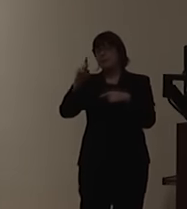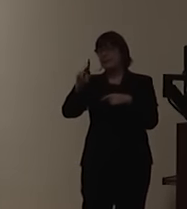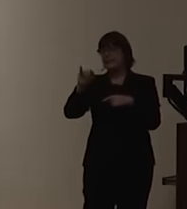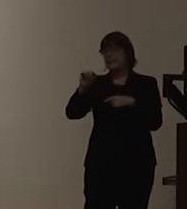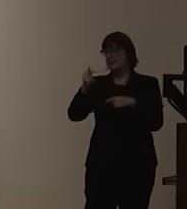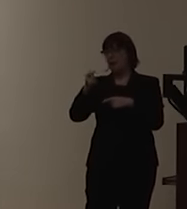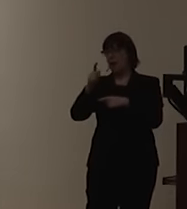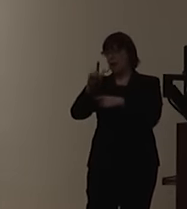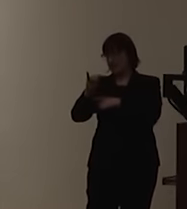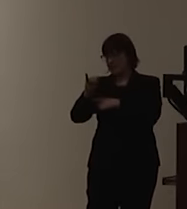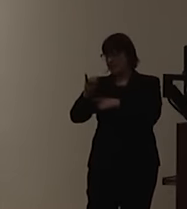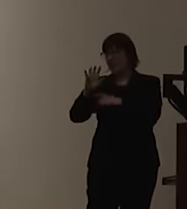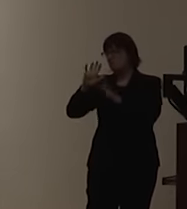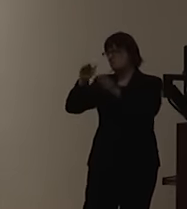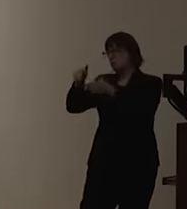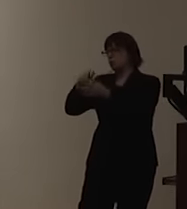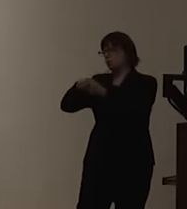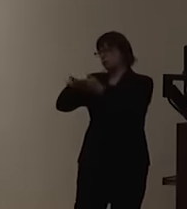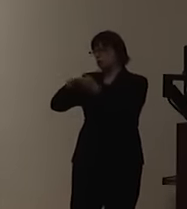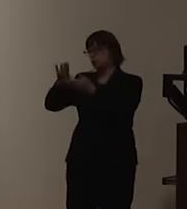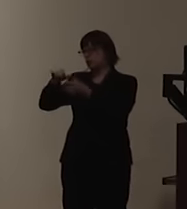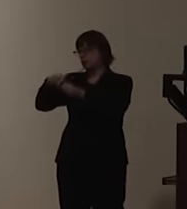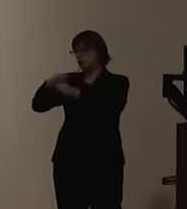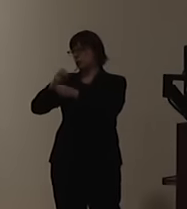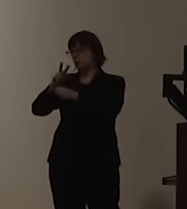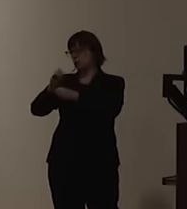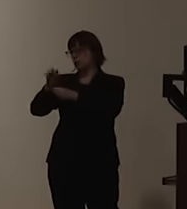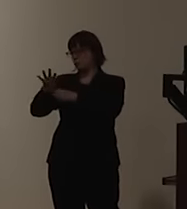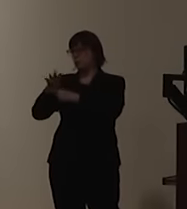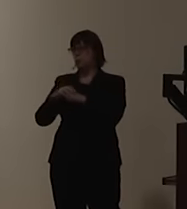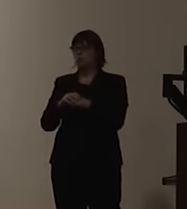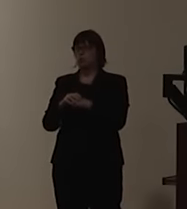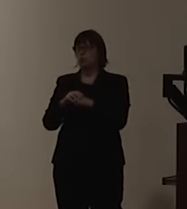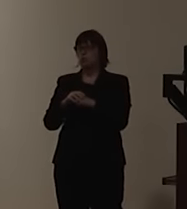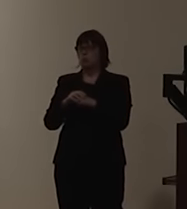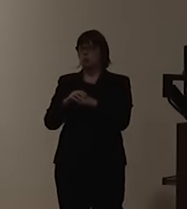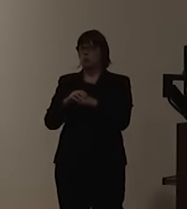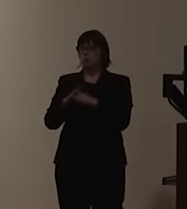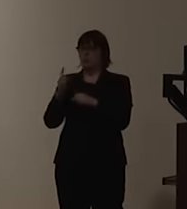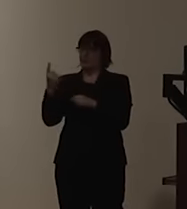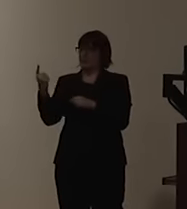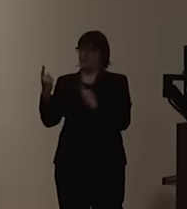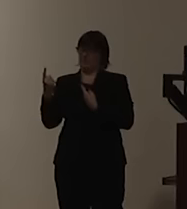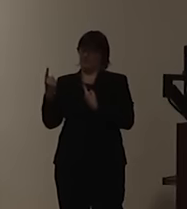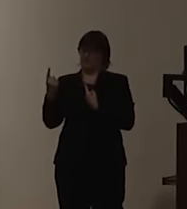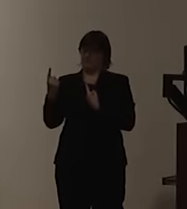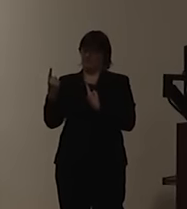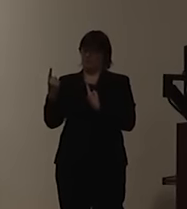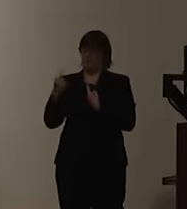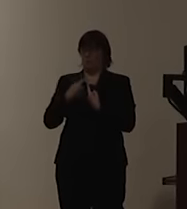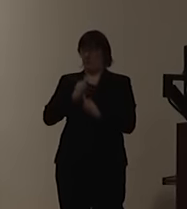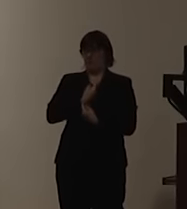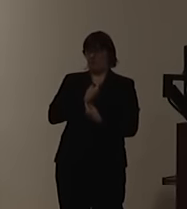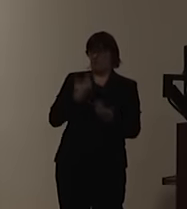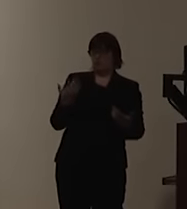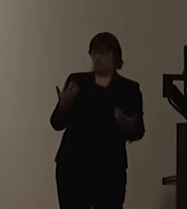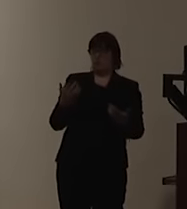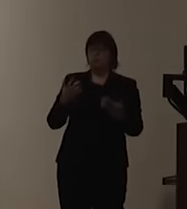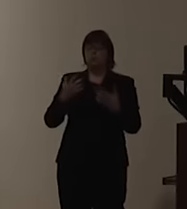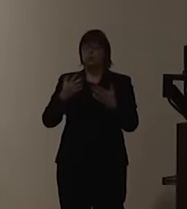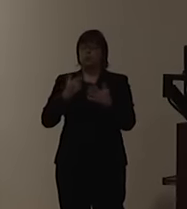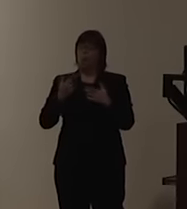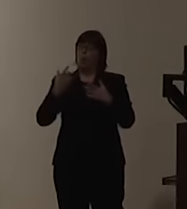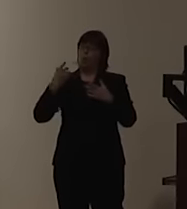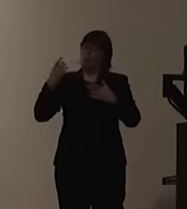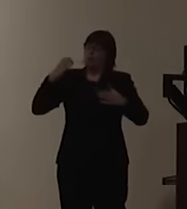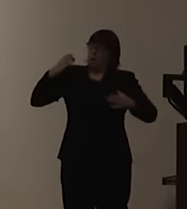on research in 2004, the only one in the country. I think that's hardly an exaggeration. So when we talk about task shifting to others, it